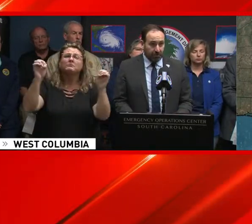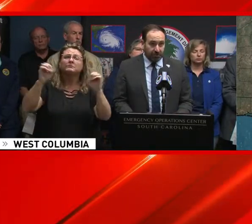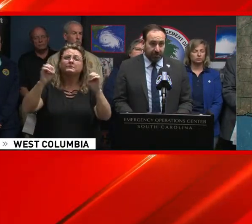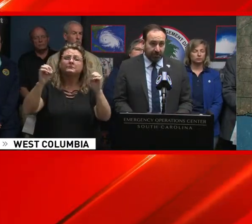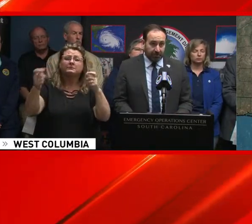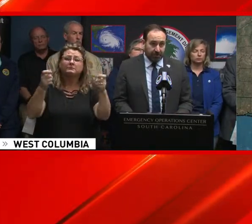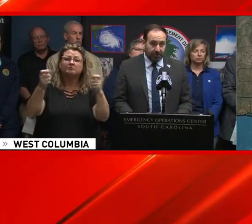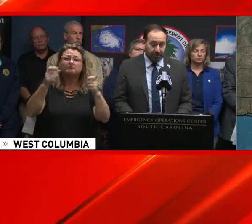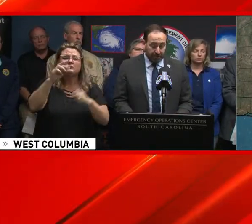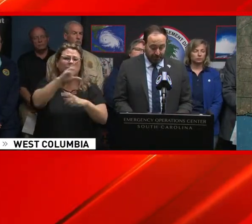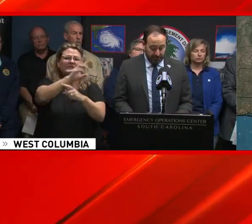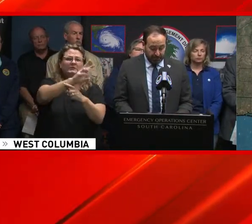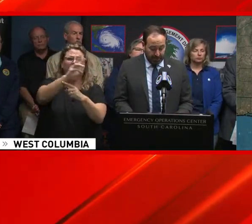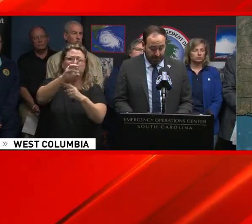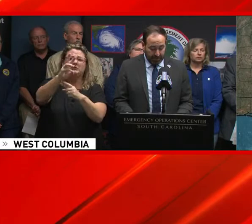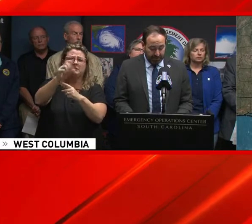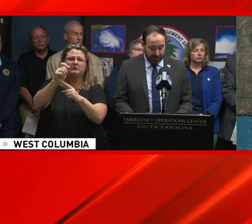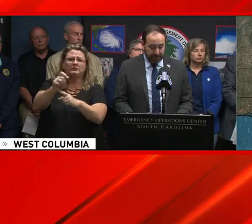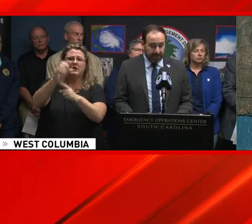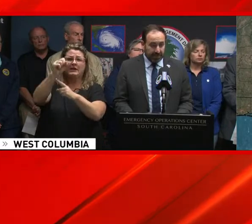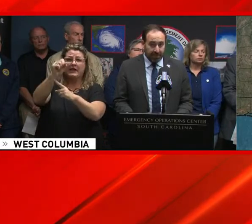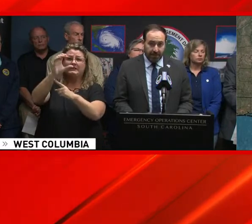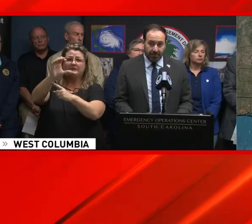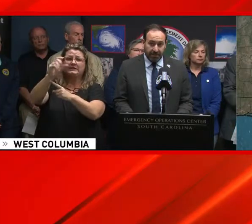managers or